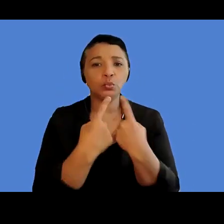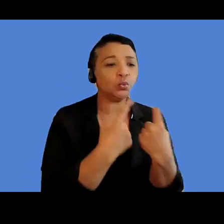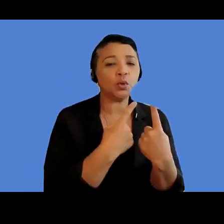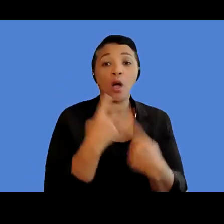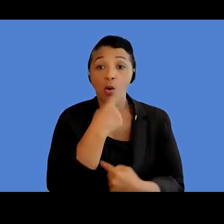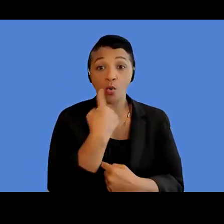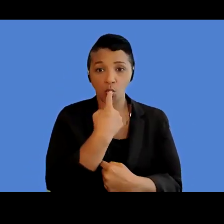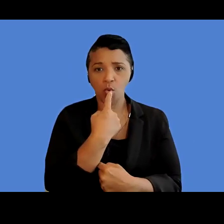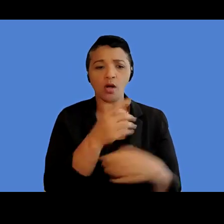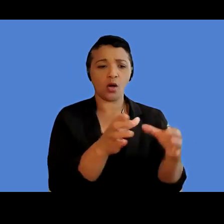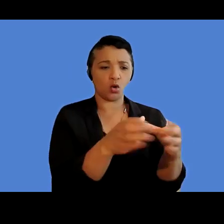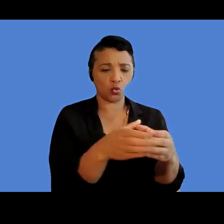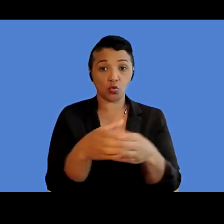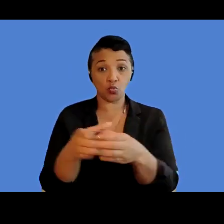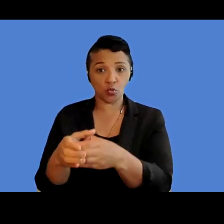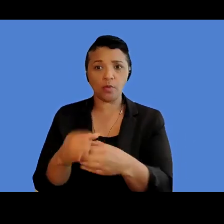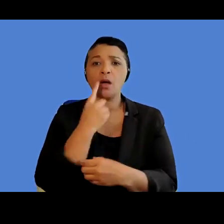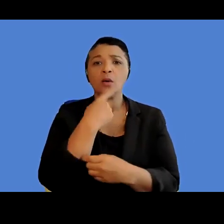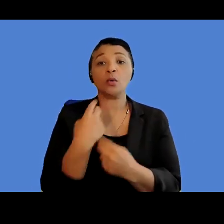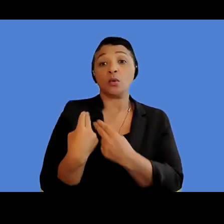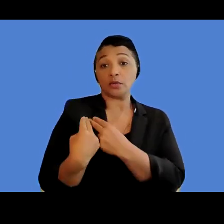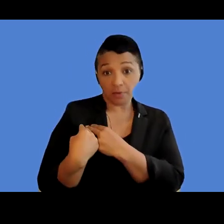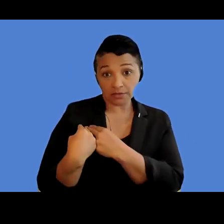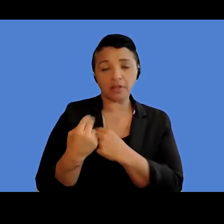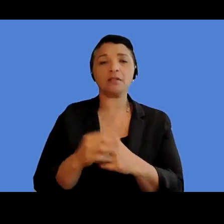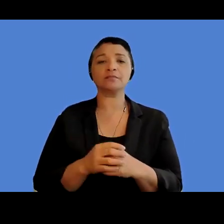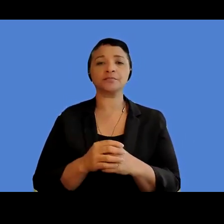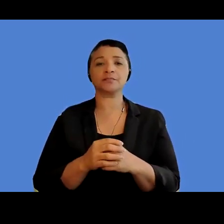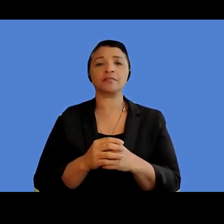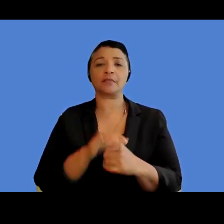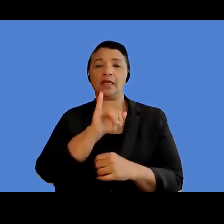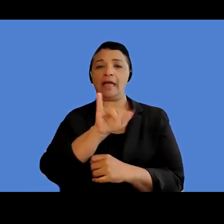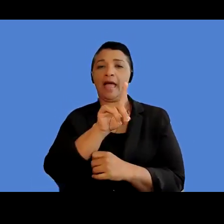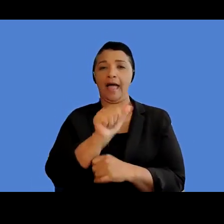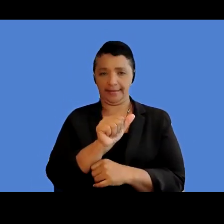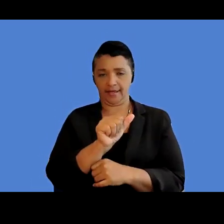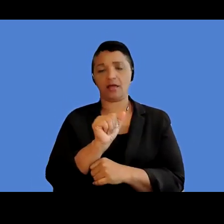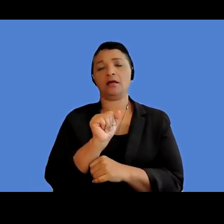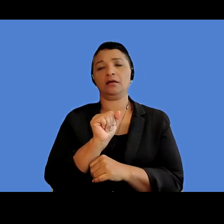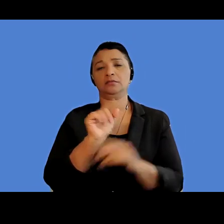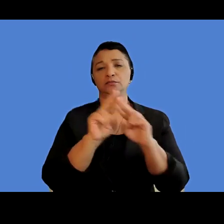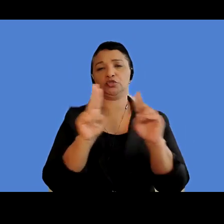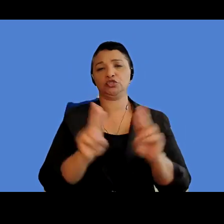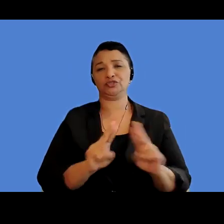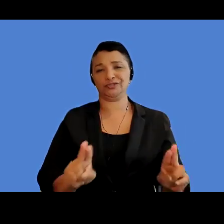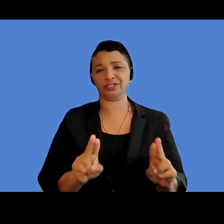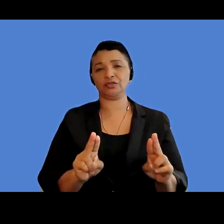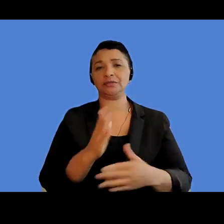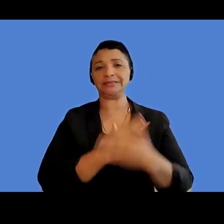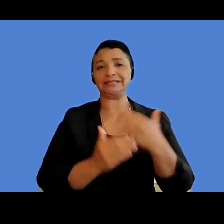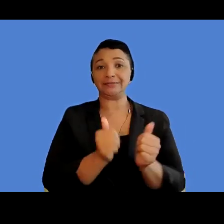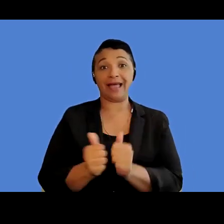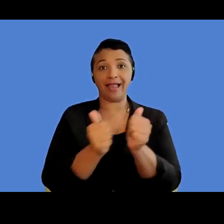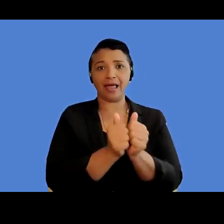which were run by the International Disability Alliance in many